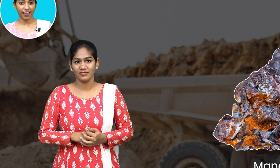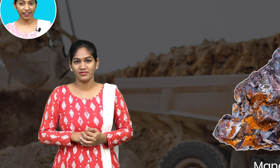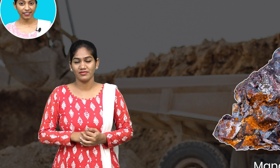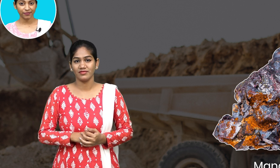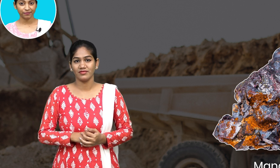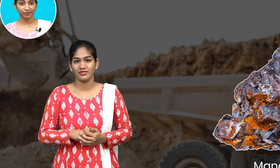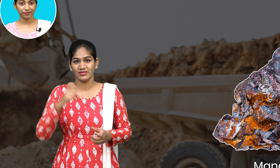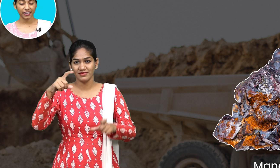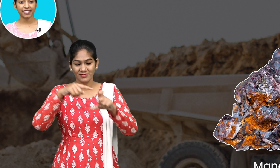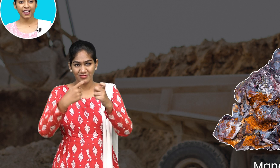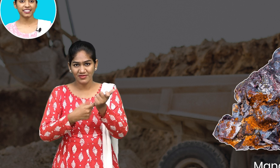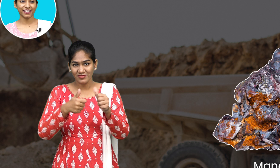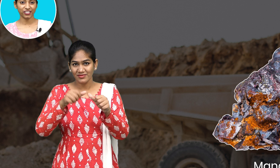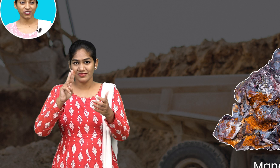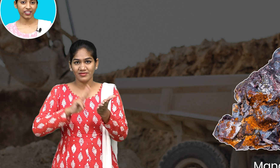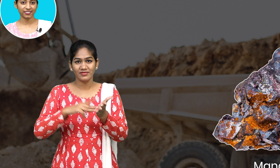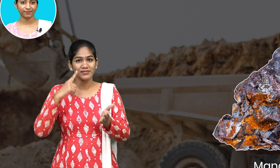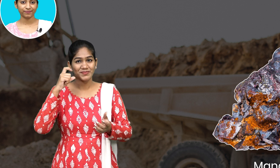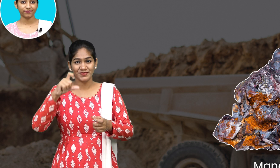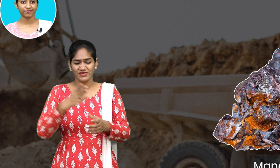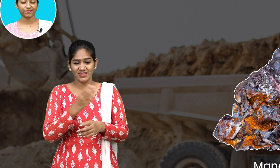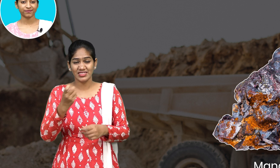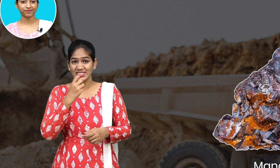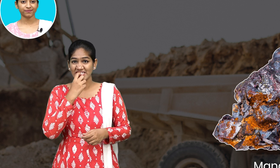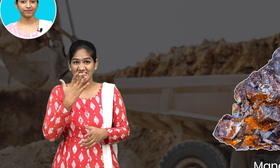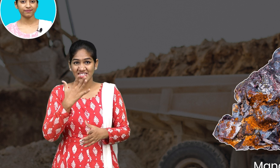Ceramic and glass industry.